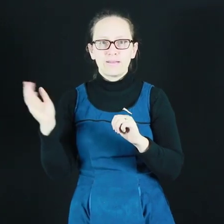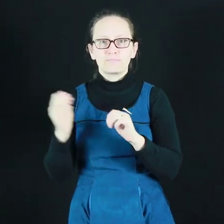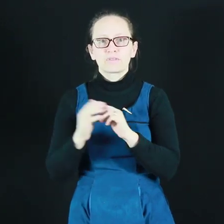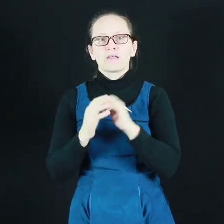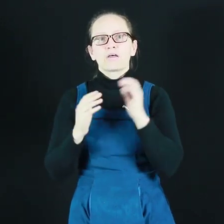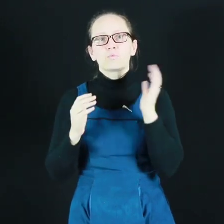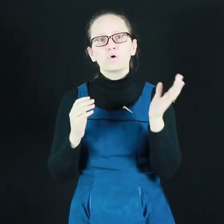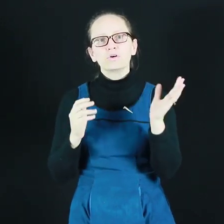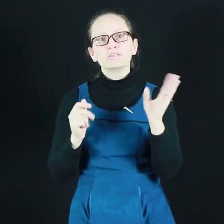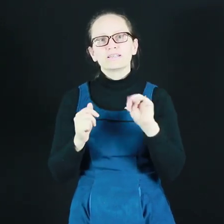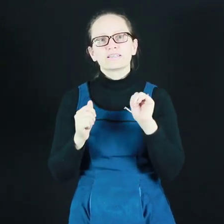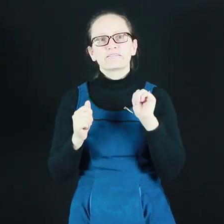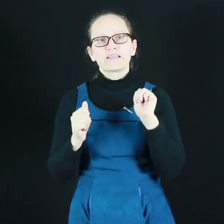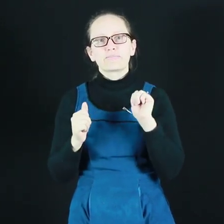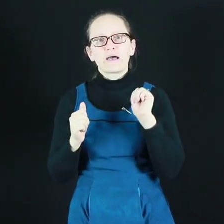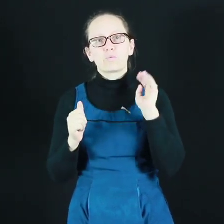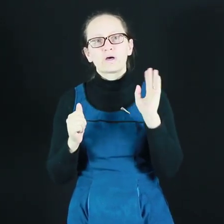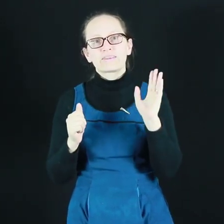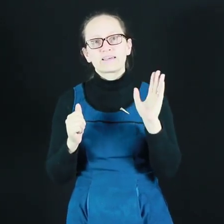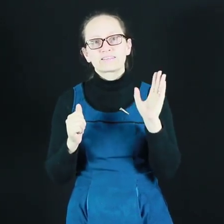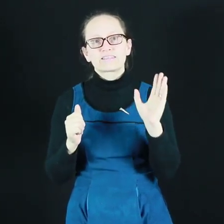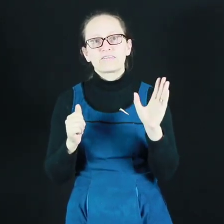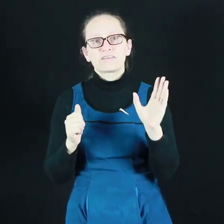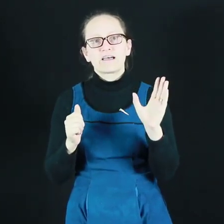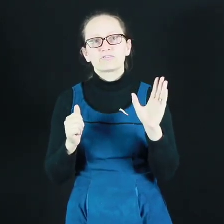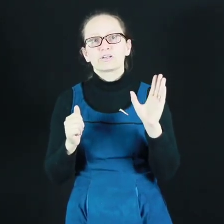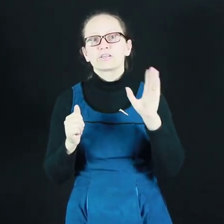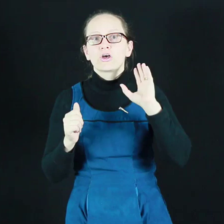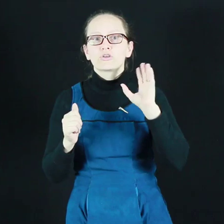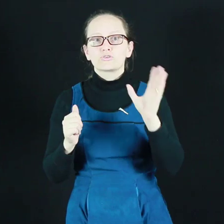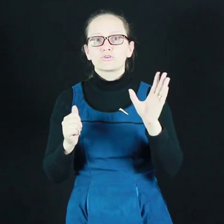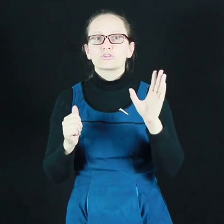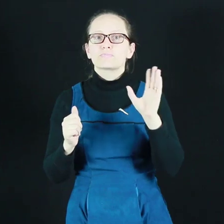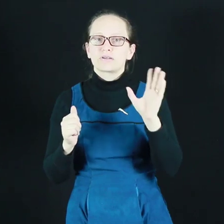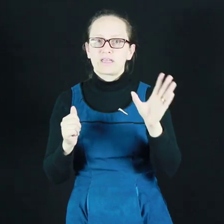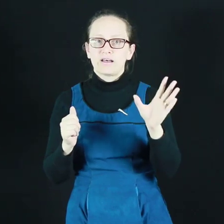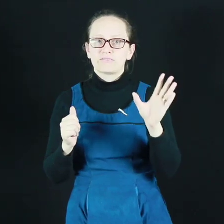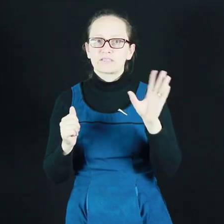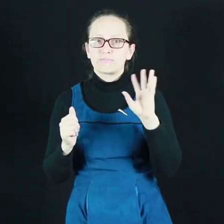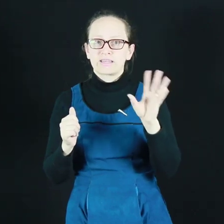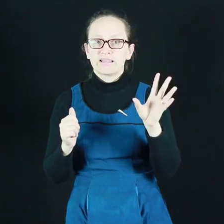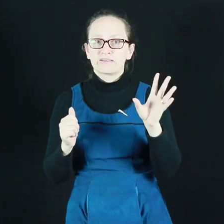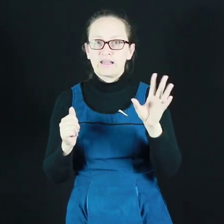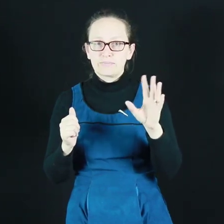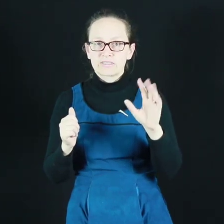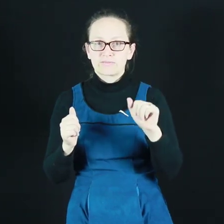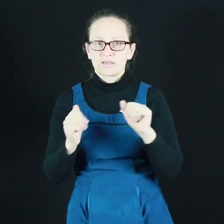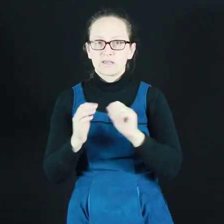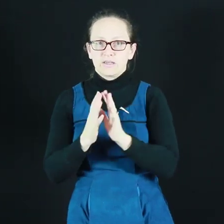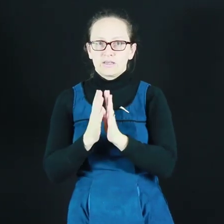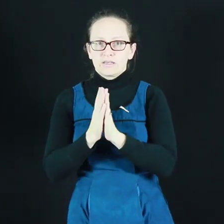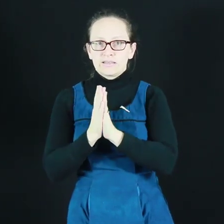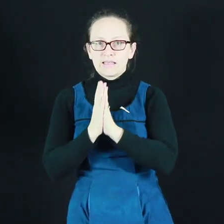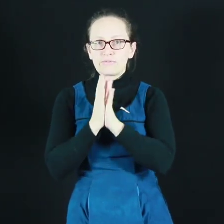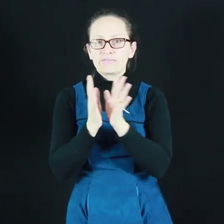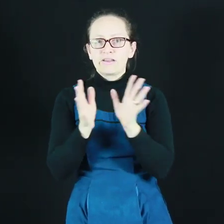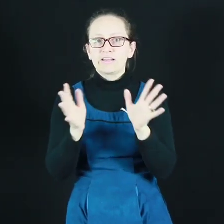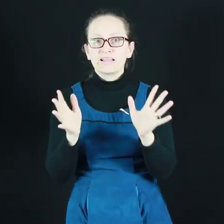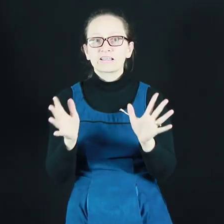kilogram. Wood is around about 1,700 joules per kelvins per kilograms. Now we're very